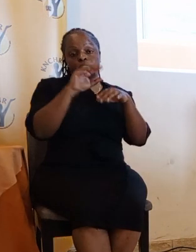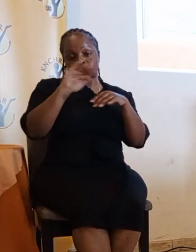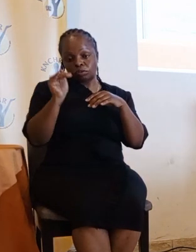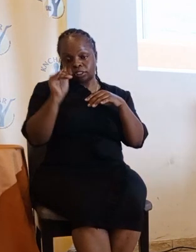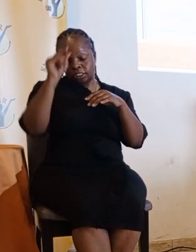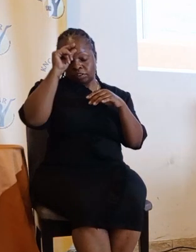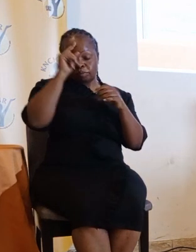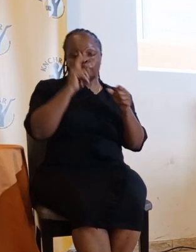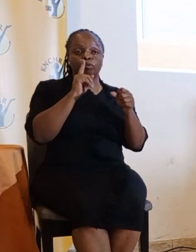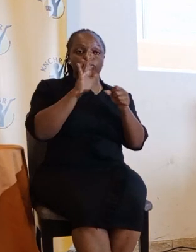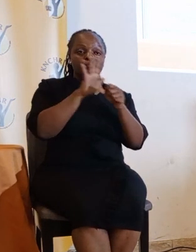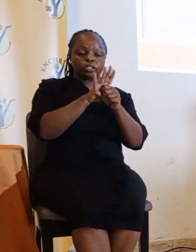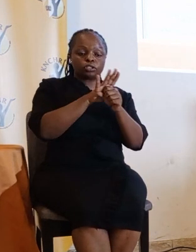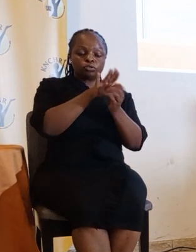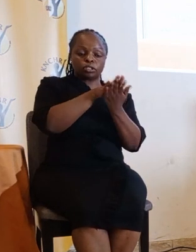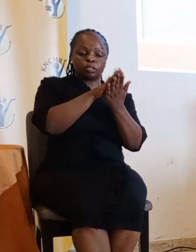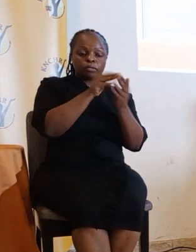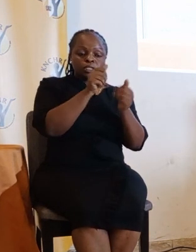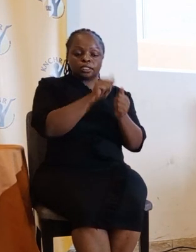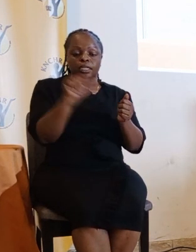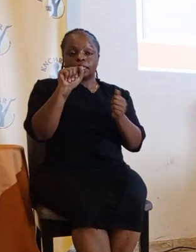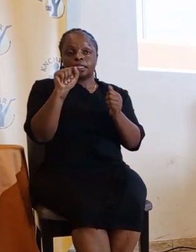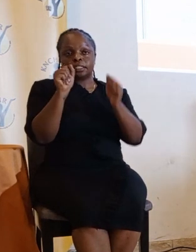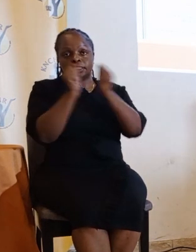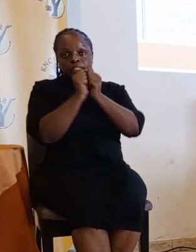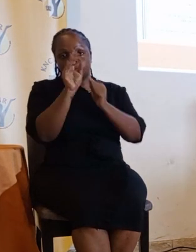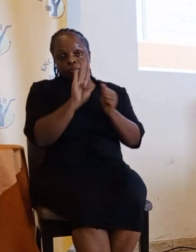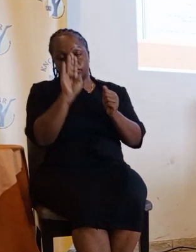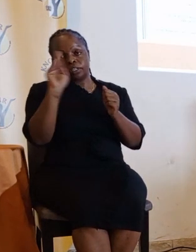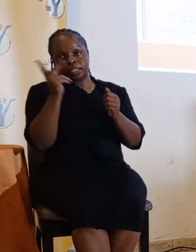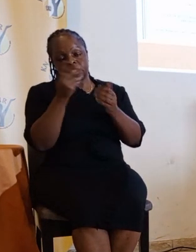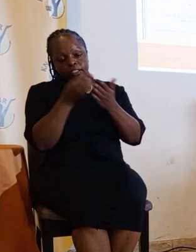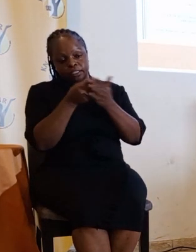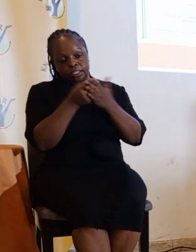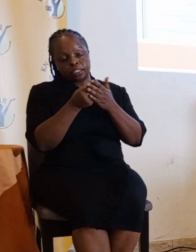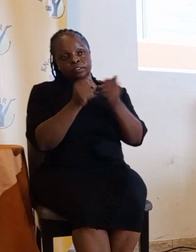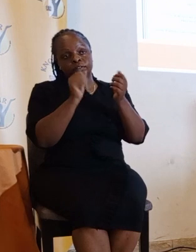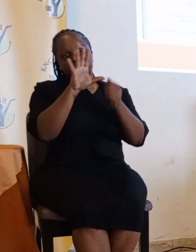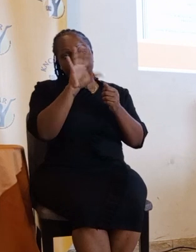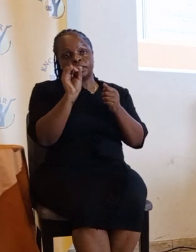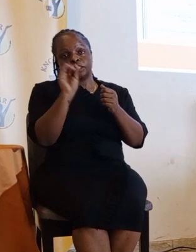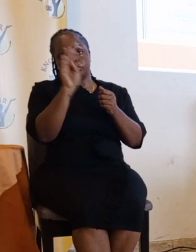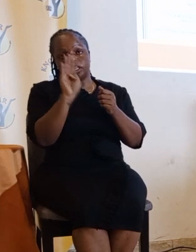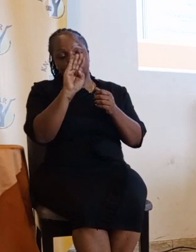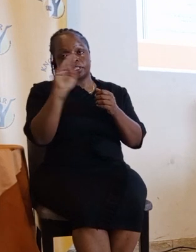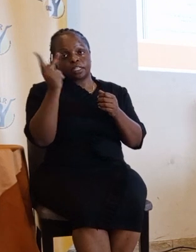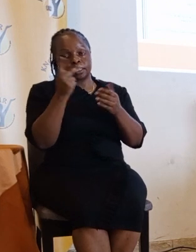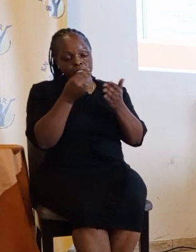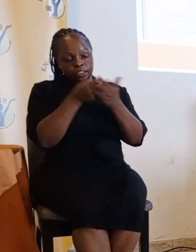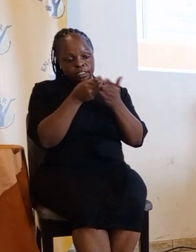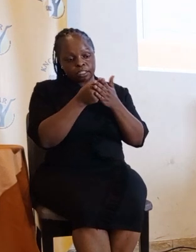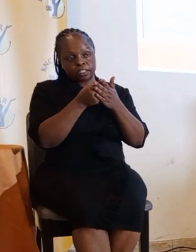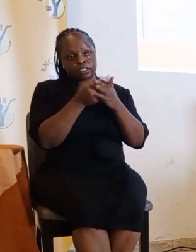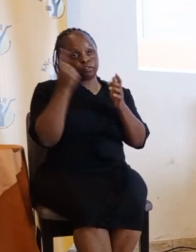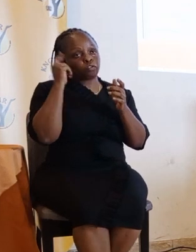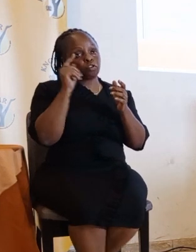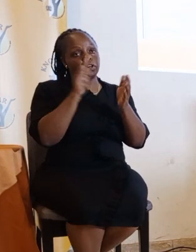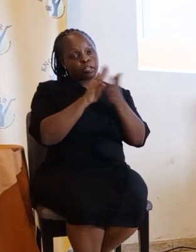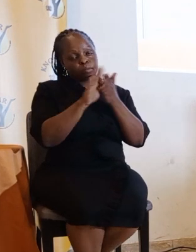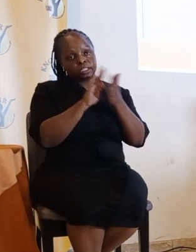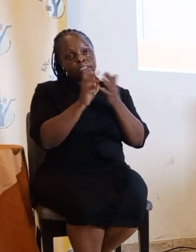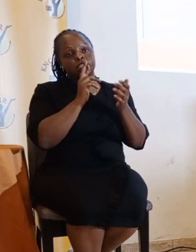governments promised to set aside 10 billion Kenya shillings and 15 billion Kenya shillings respectively for